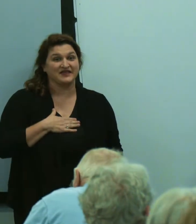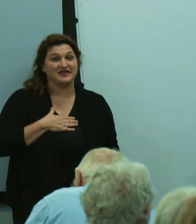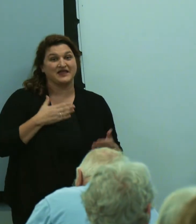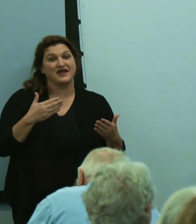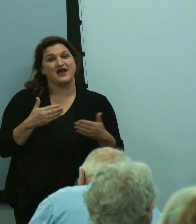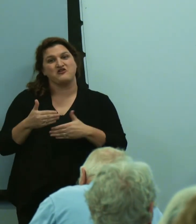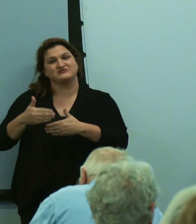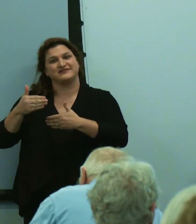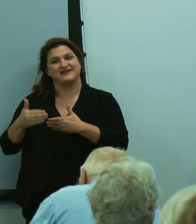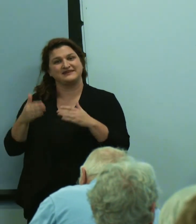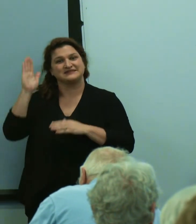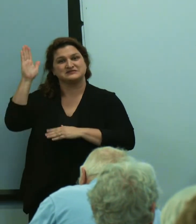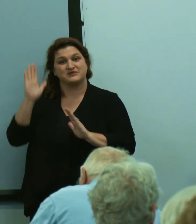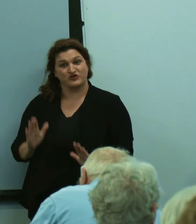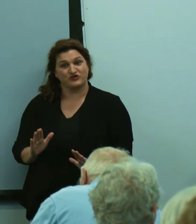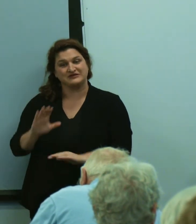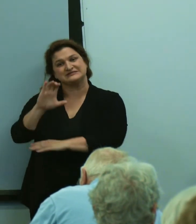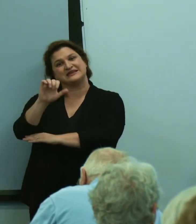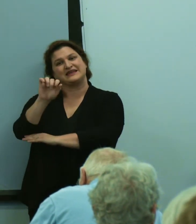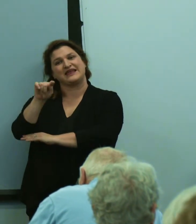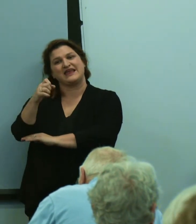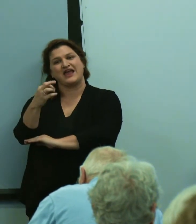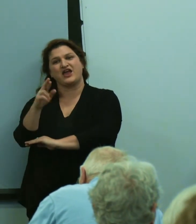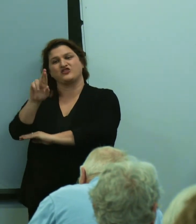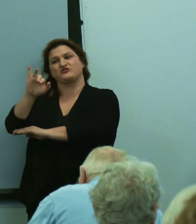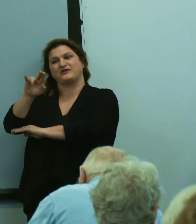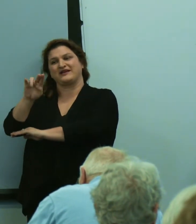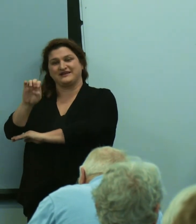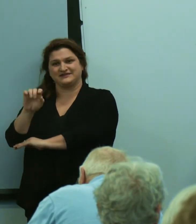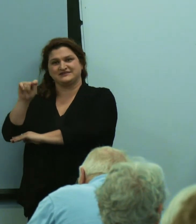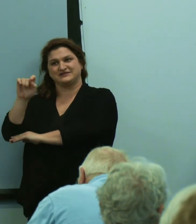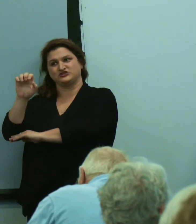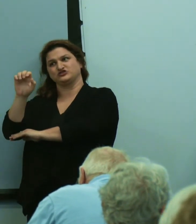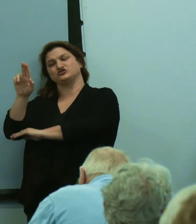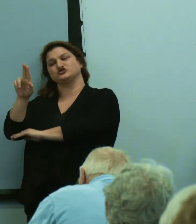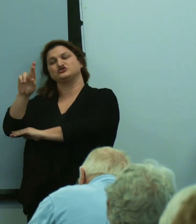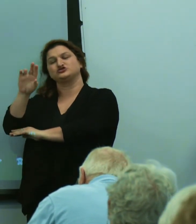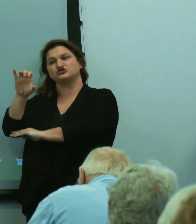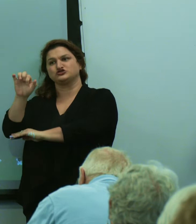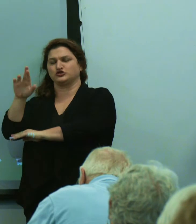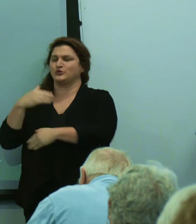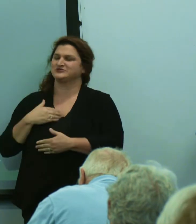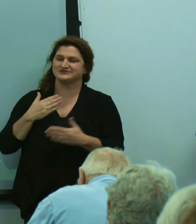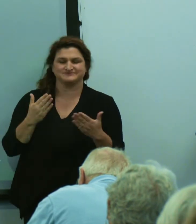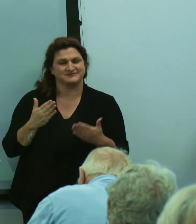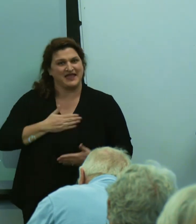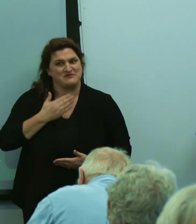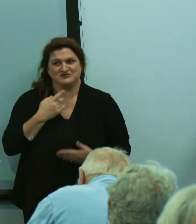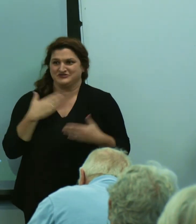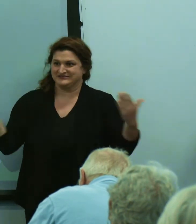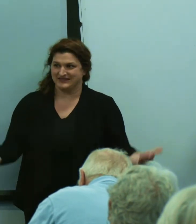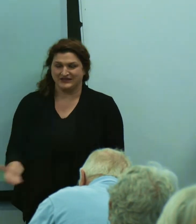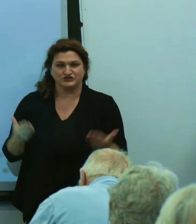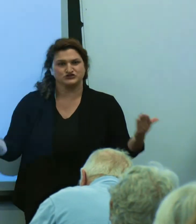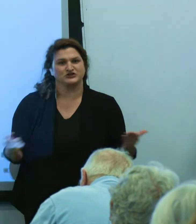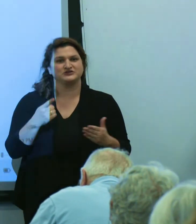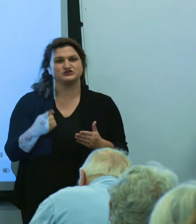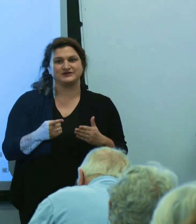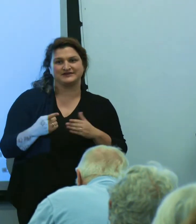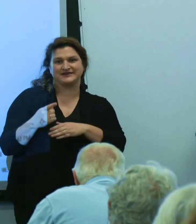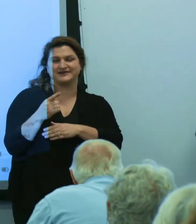Our next speaker is Catherine Tercer. We're just so pleased to have her. She's Executive Director of Common Cause